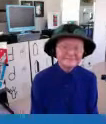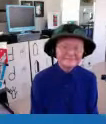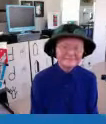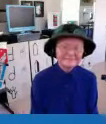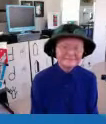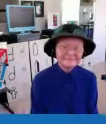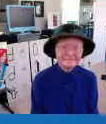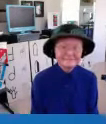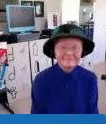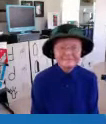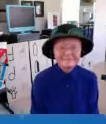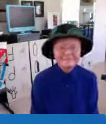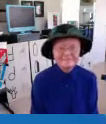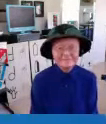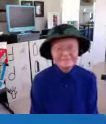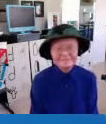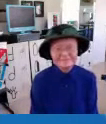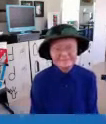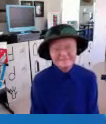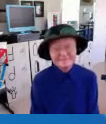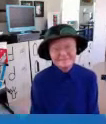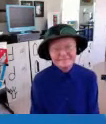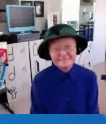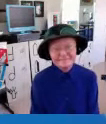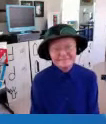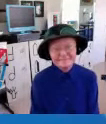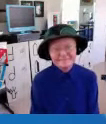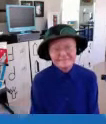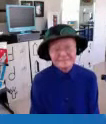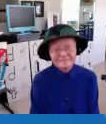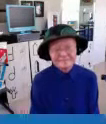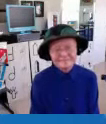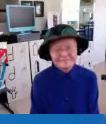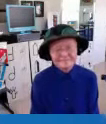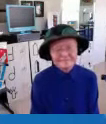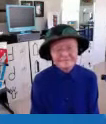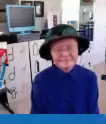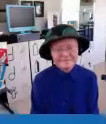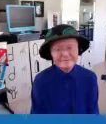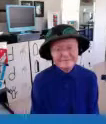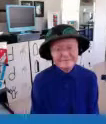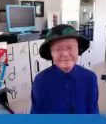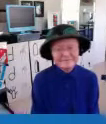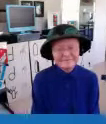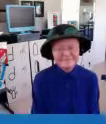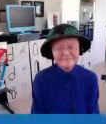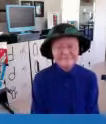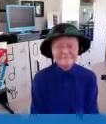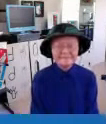Lithuanian. It's interesting because it's as though there's only one foot there, not both.